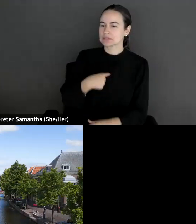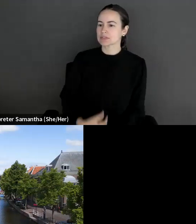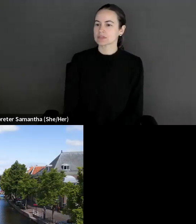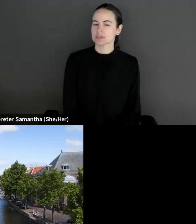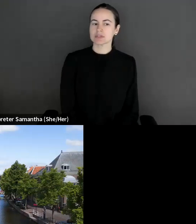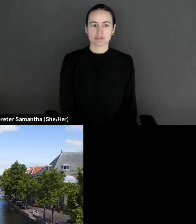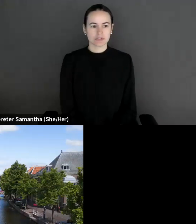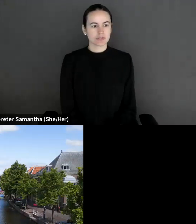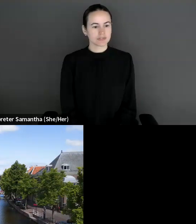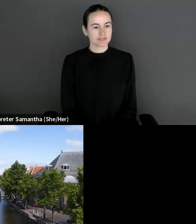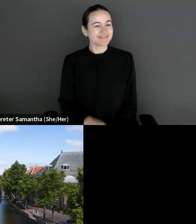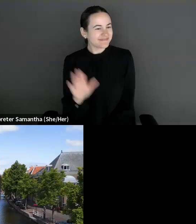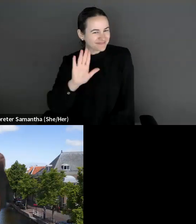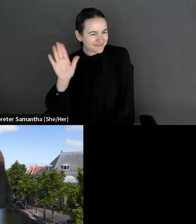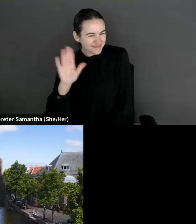Oh, Hi, there you Nivia.